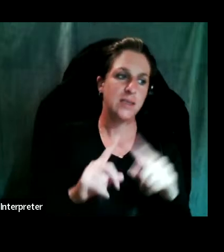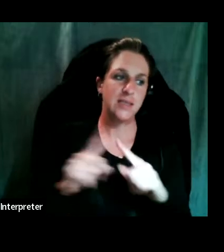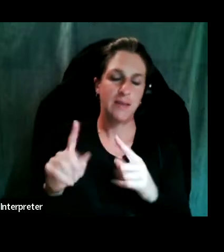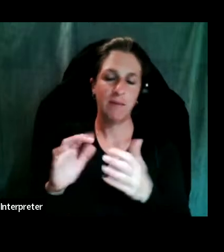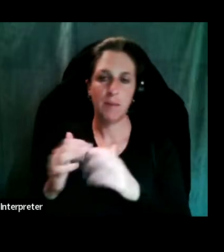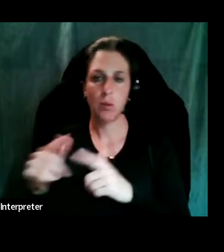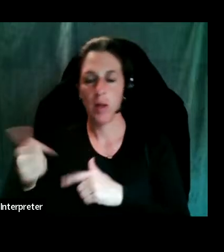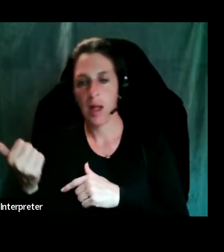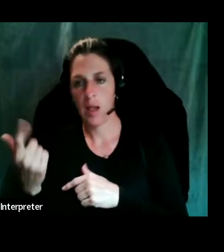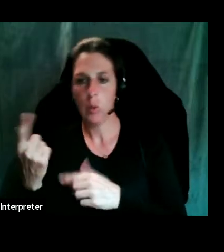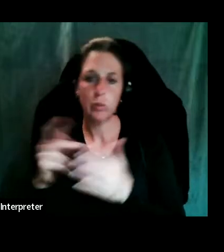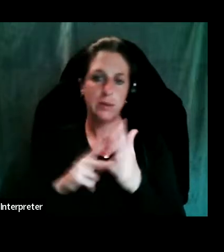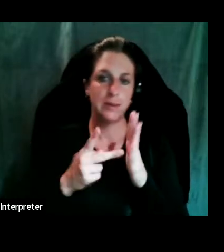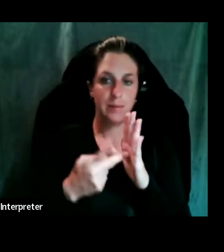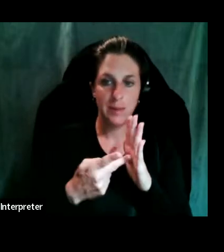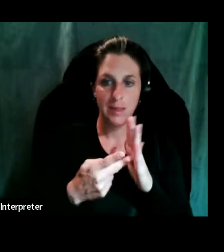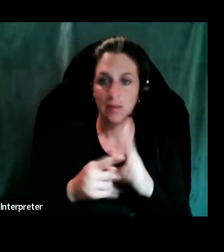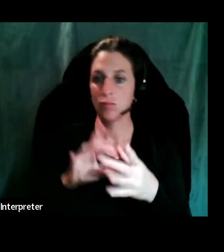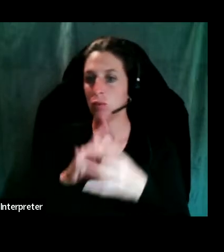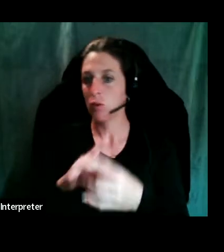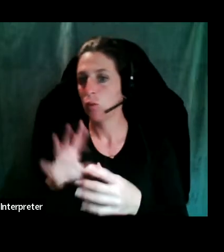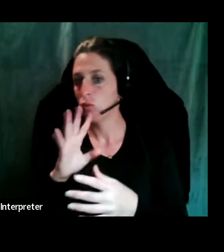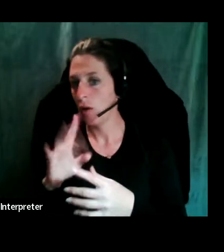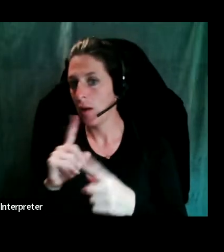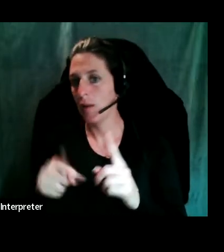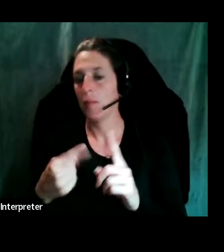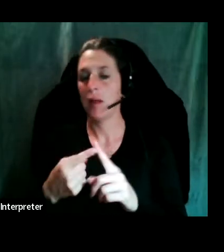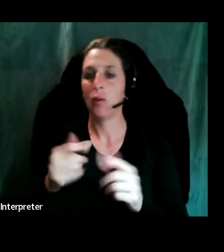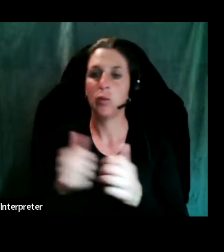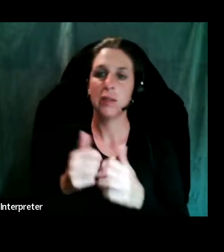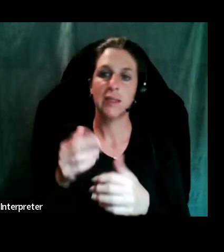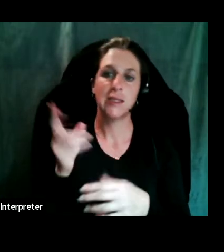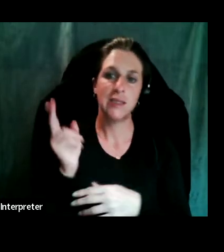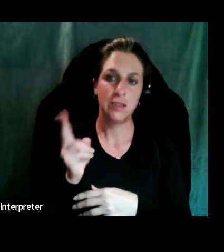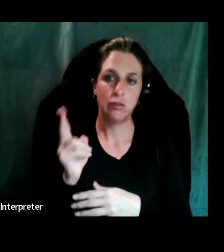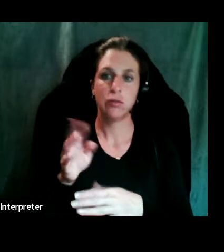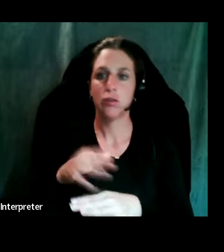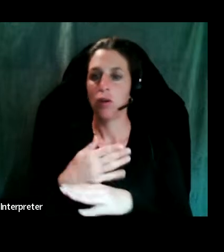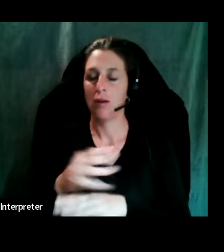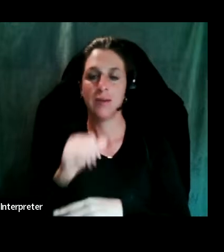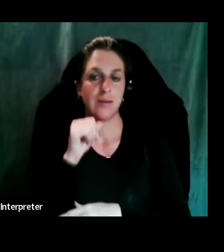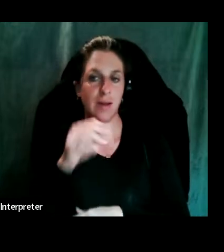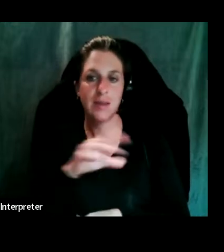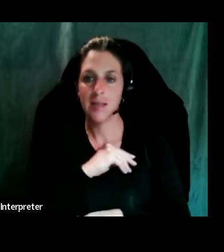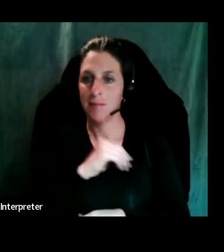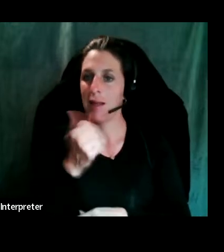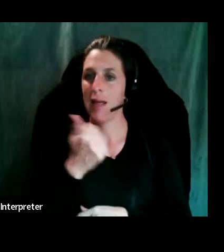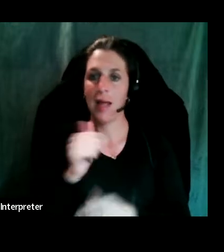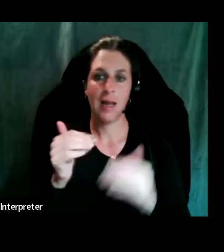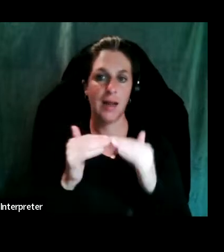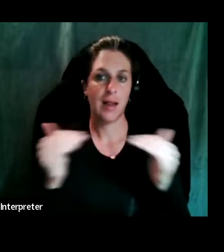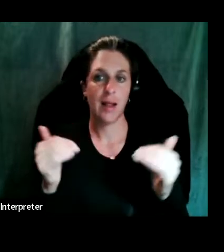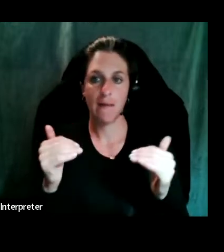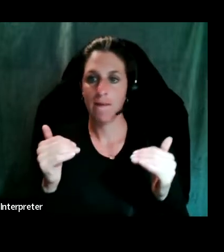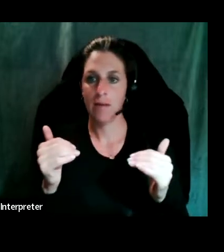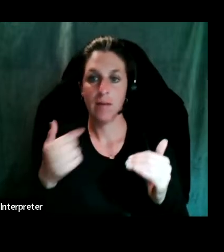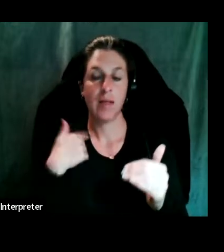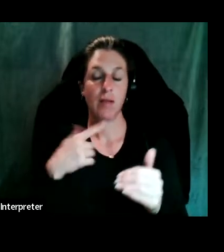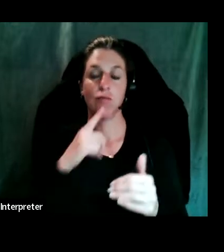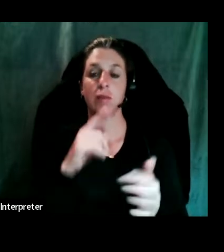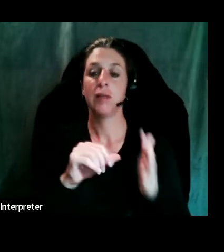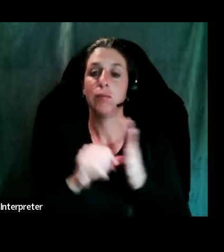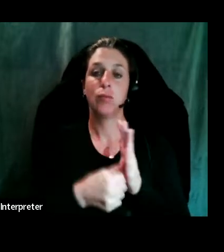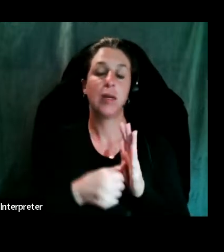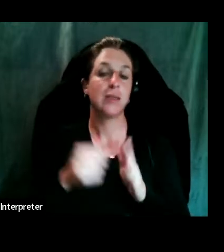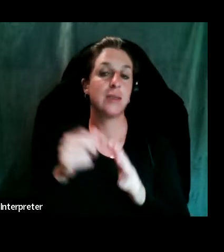And you know, and it goes to what you're talking about with history and song, and it's not acceptable at any level. So I'm just very impressed and happy